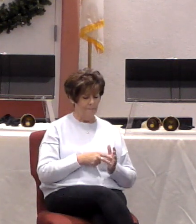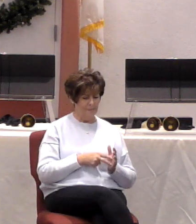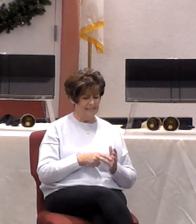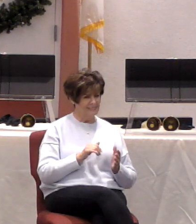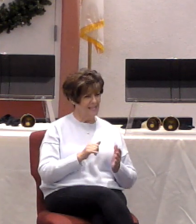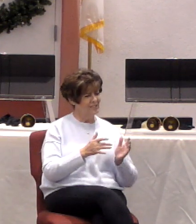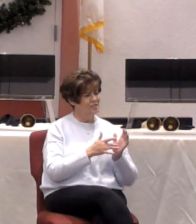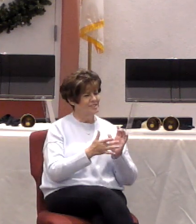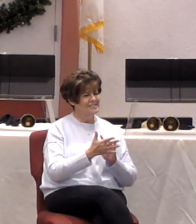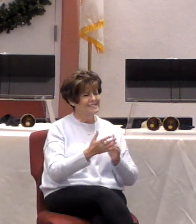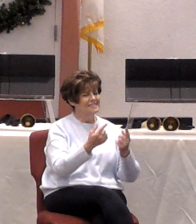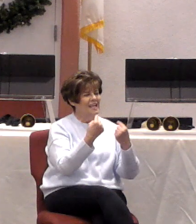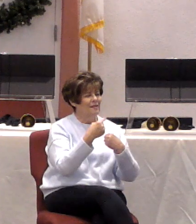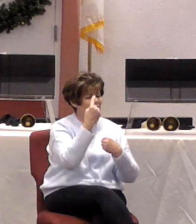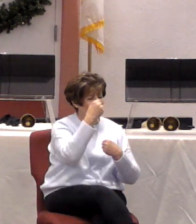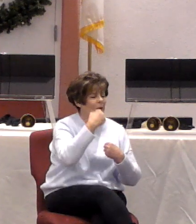Jesus came for you too.